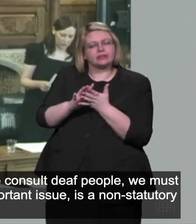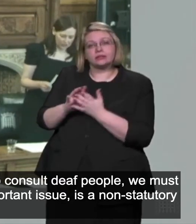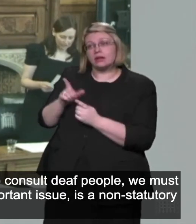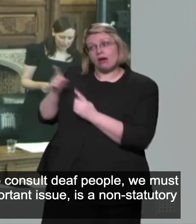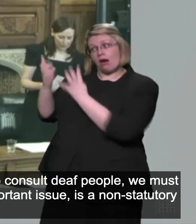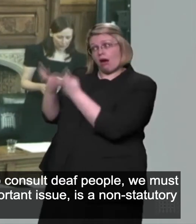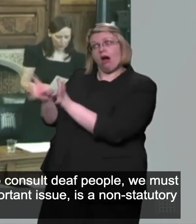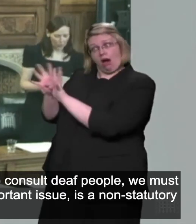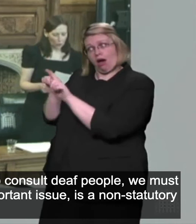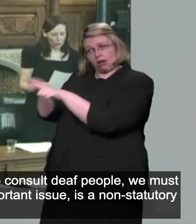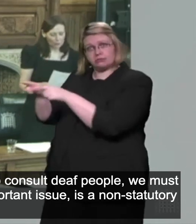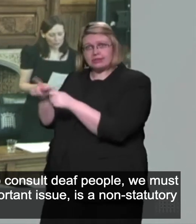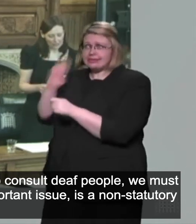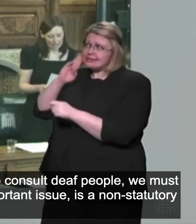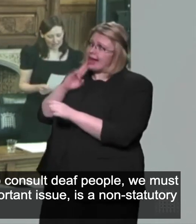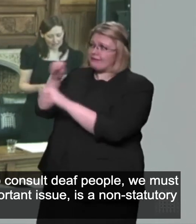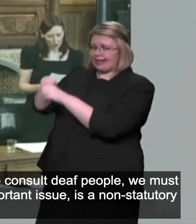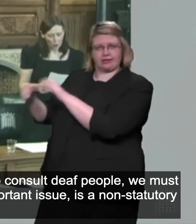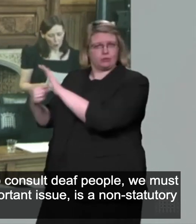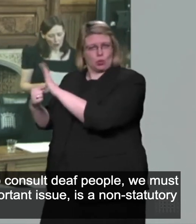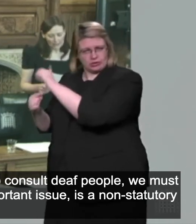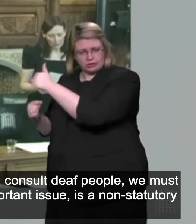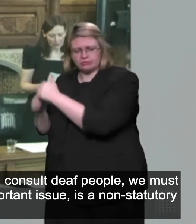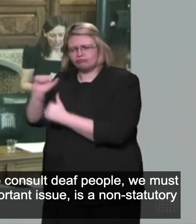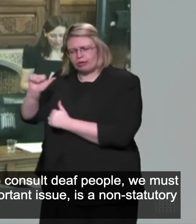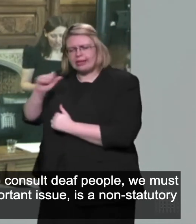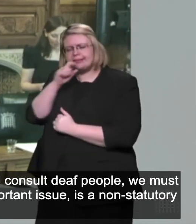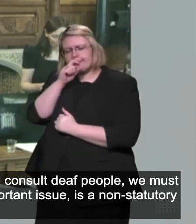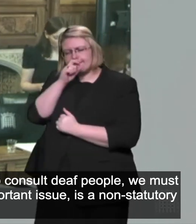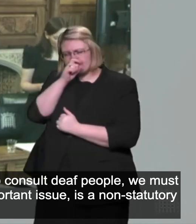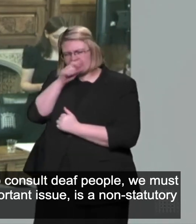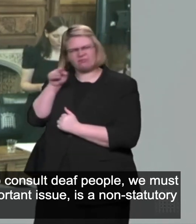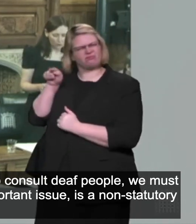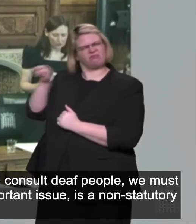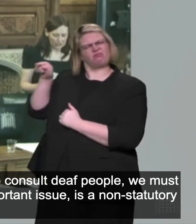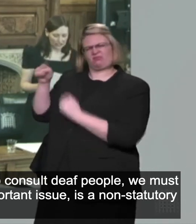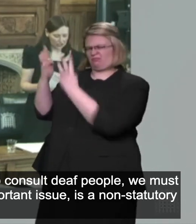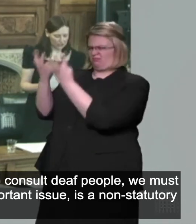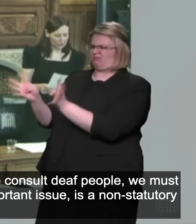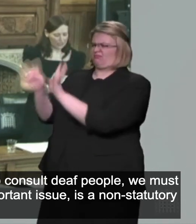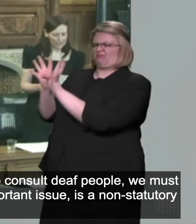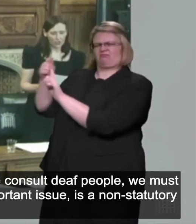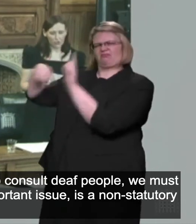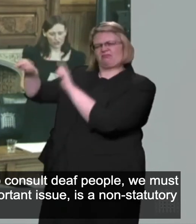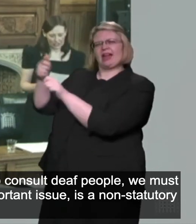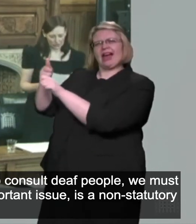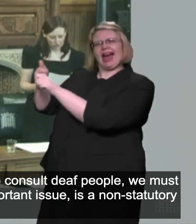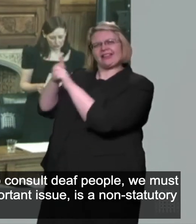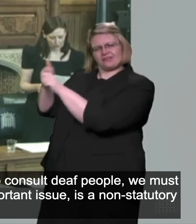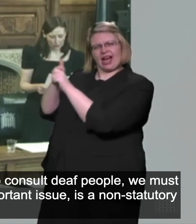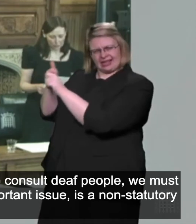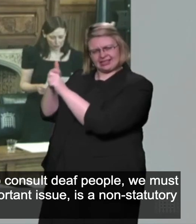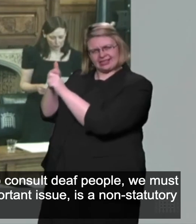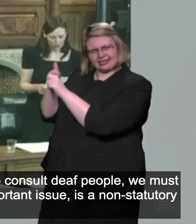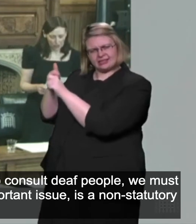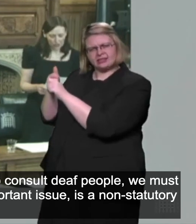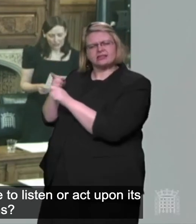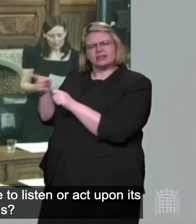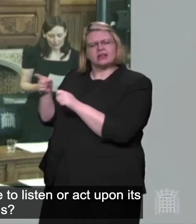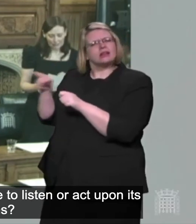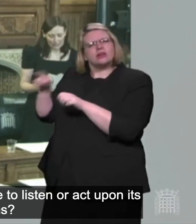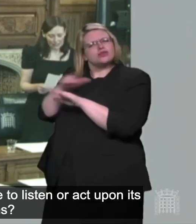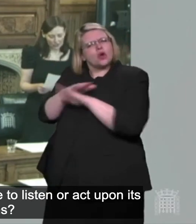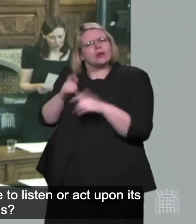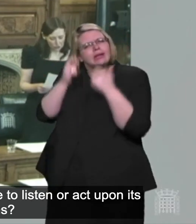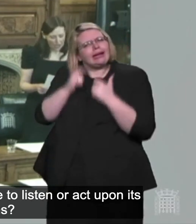to consult deaf people, we must ask why the body advising on such an important issue is a non-statutory board. Does